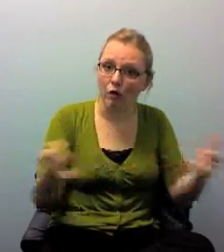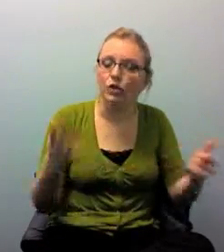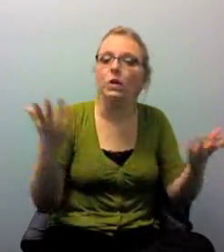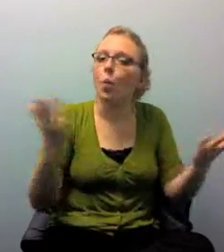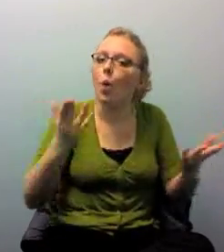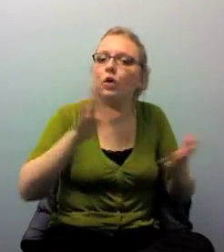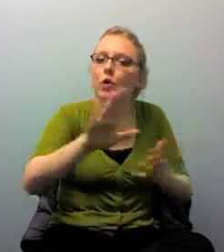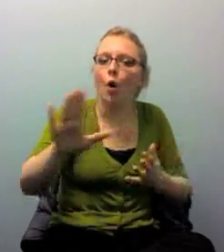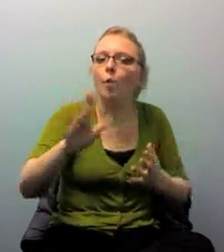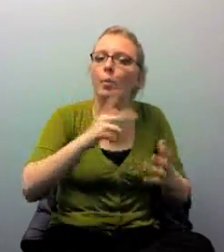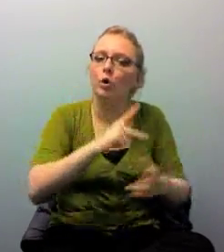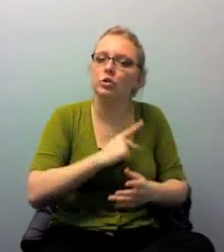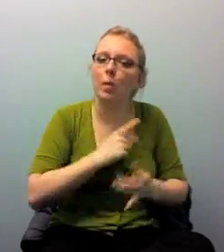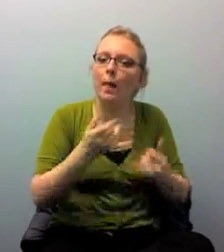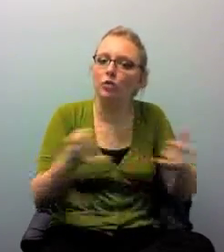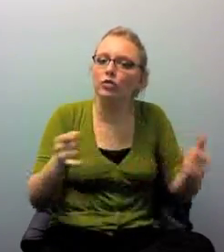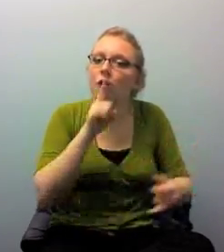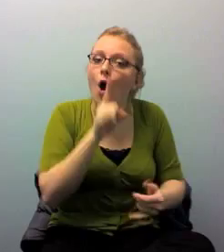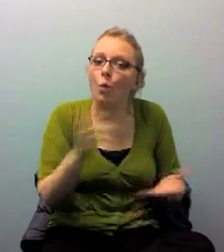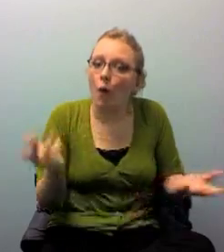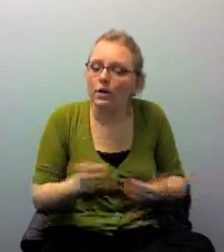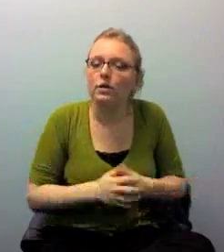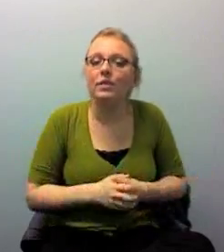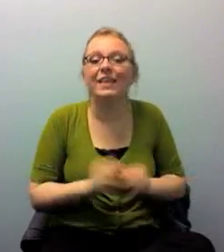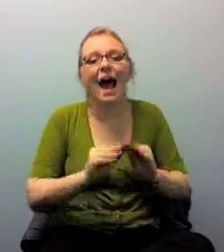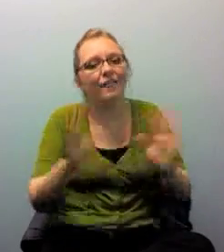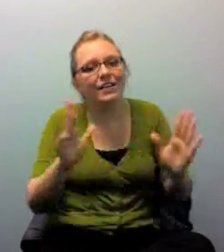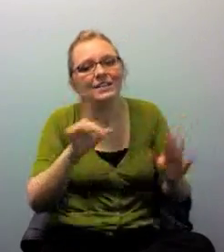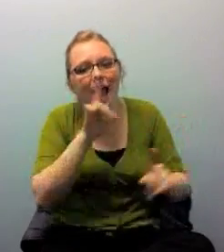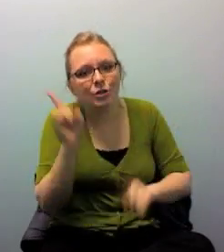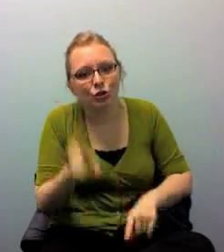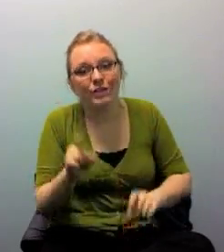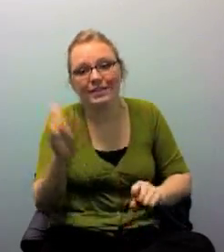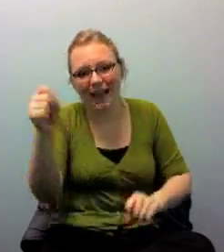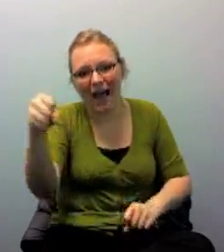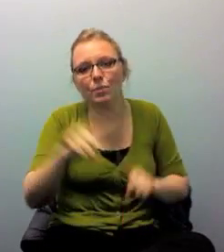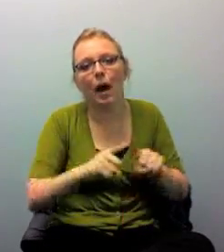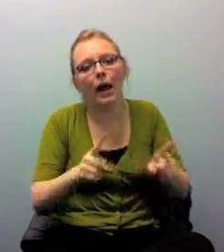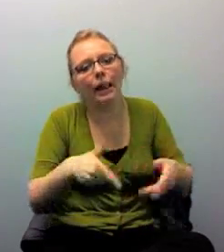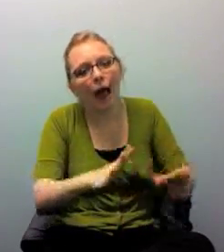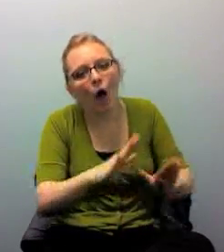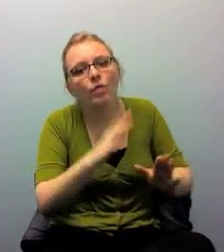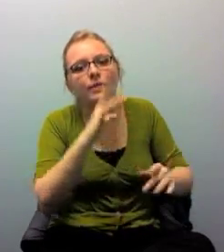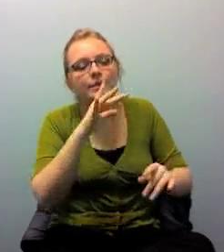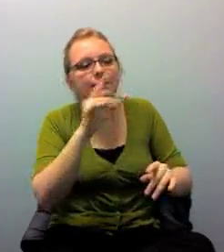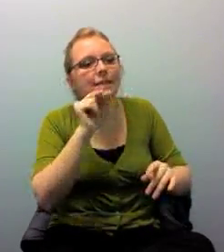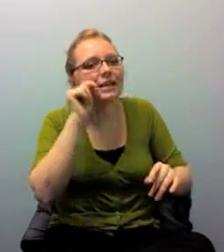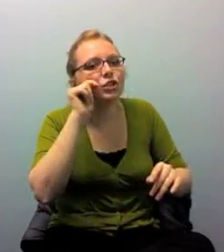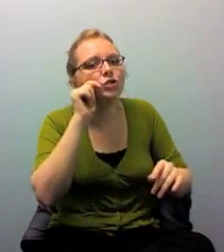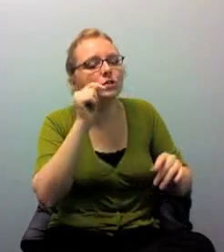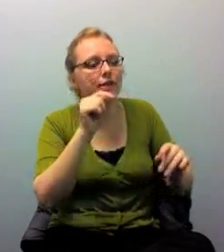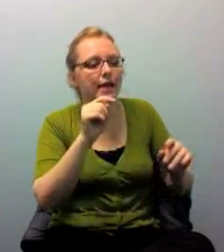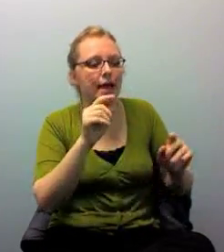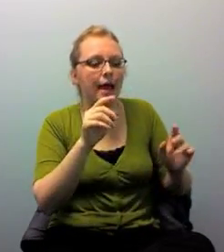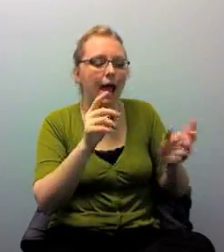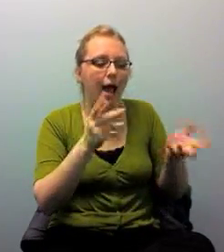boundaries are? The obvious answer is yes, but allow the teens the opportunity to discover why this is the